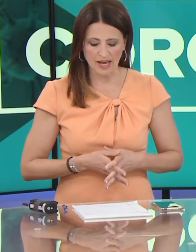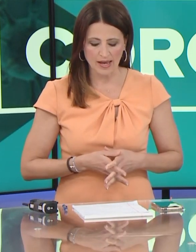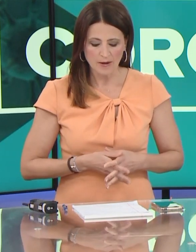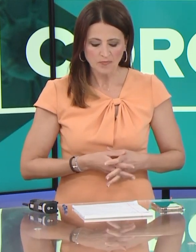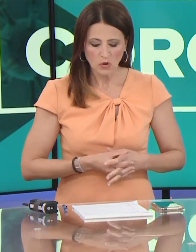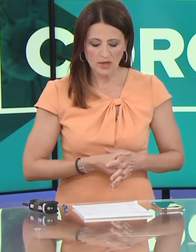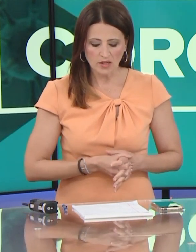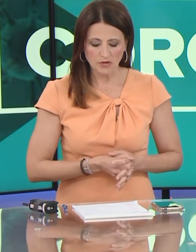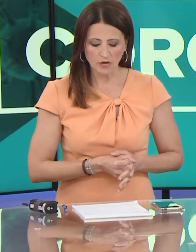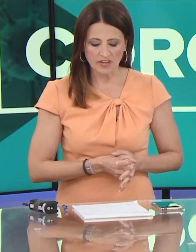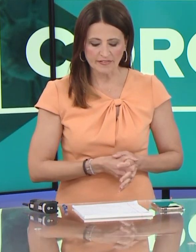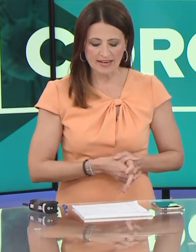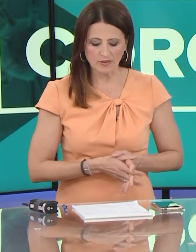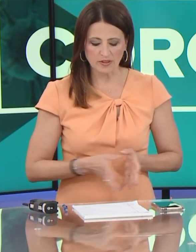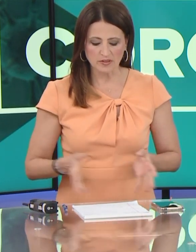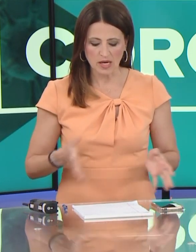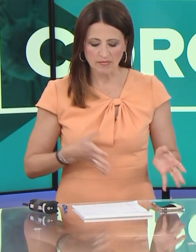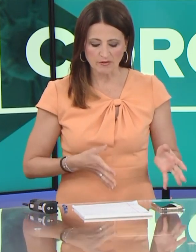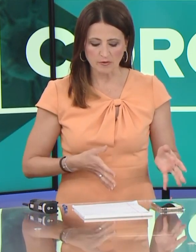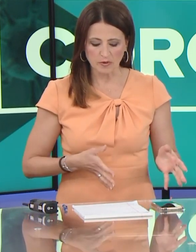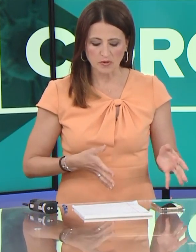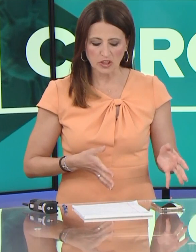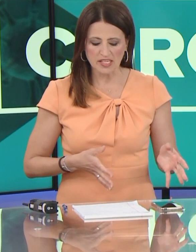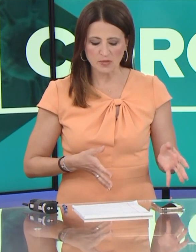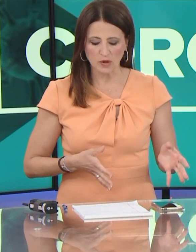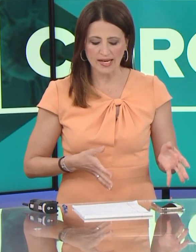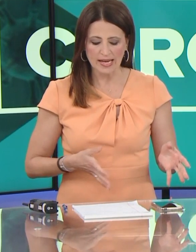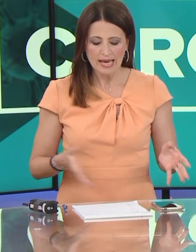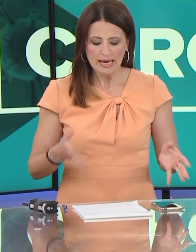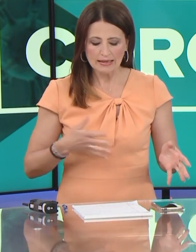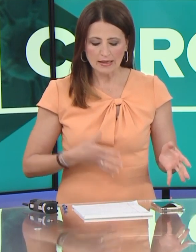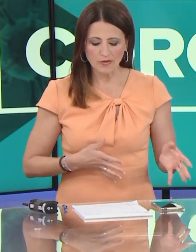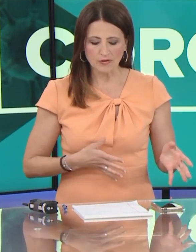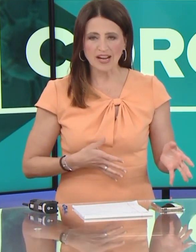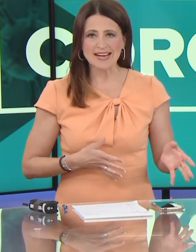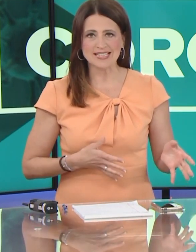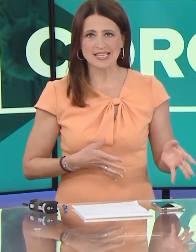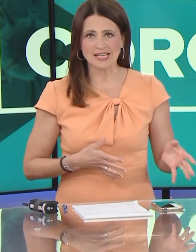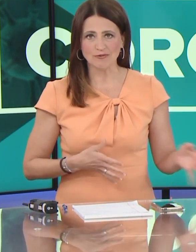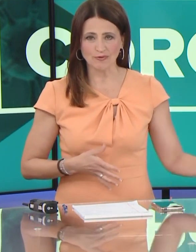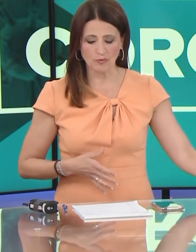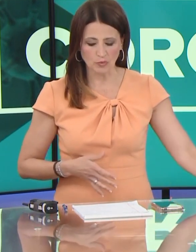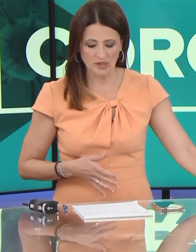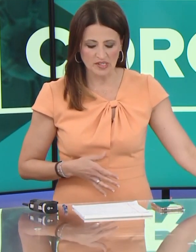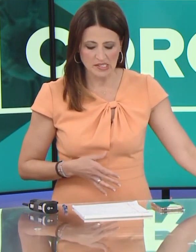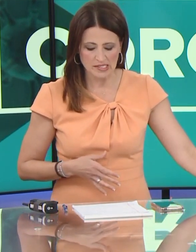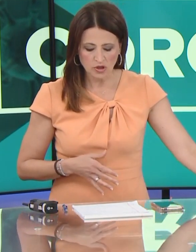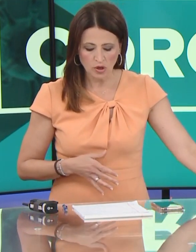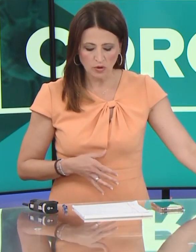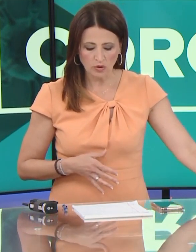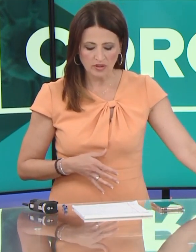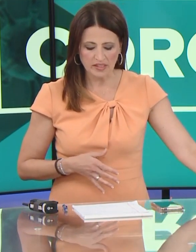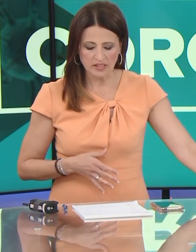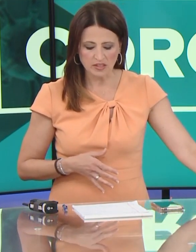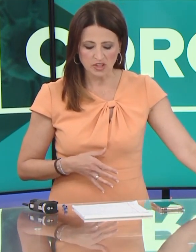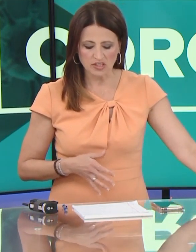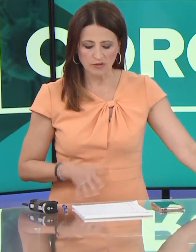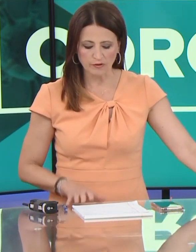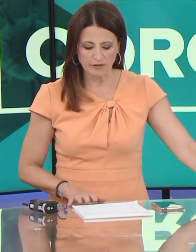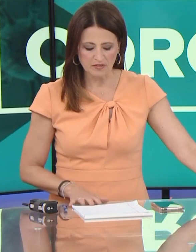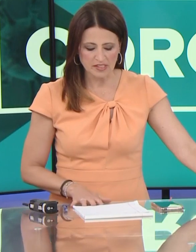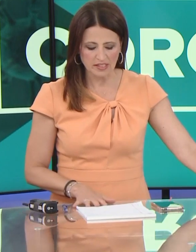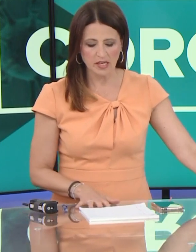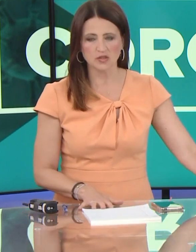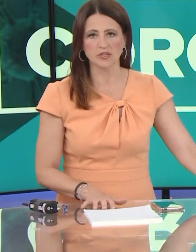yesterday, 135 of those coming from community spread and another 19 from prisons. So is just